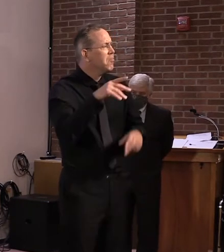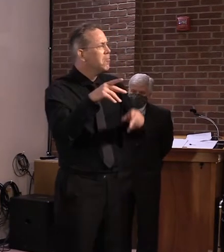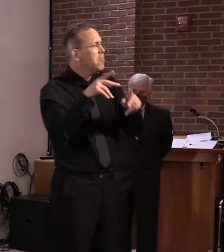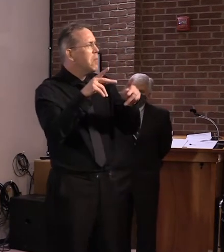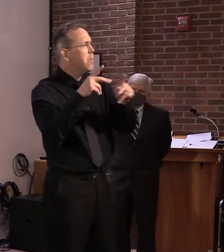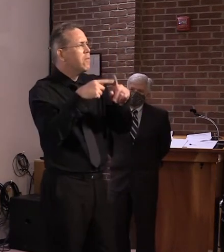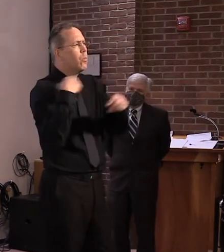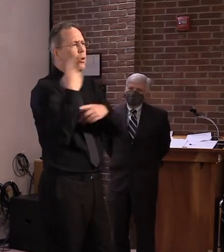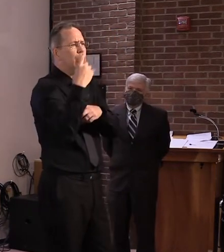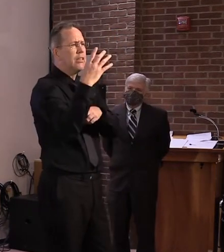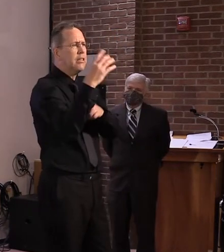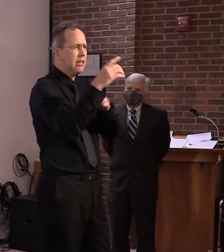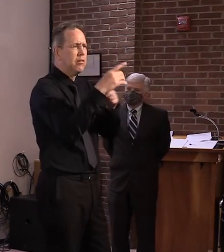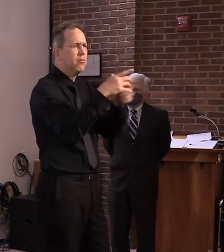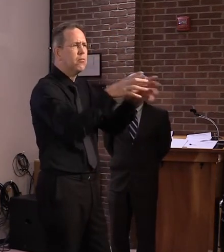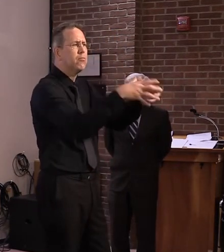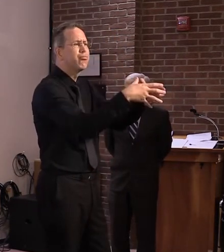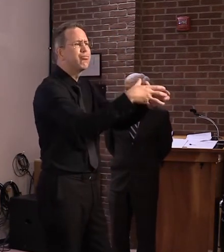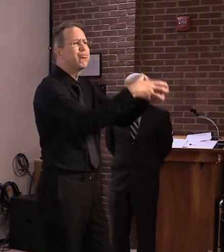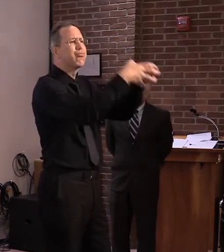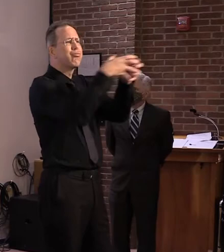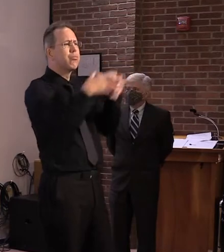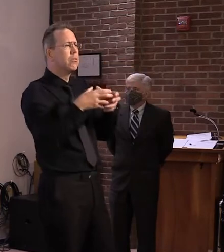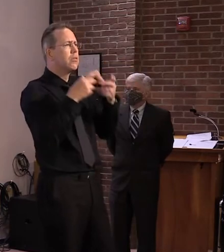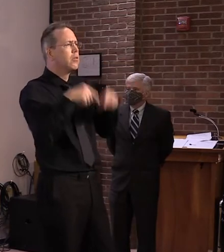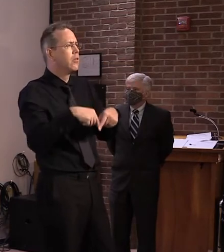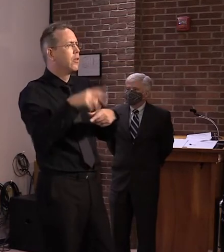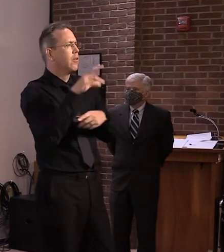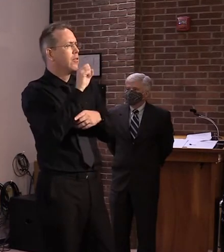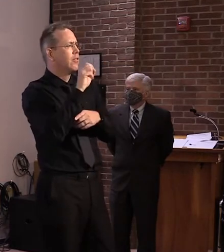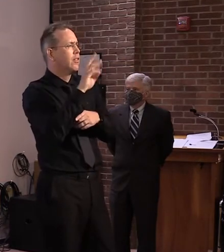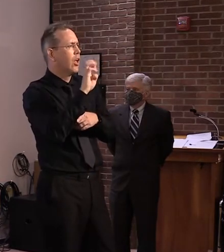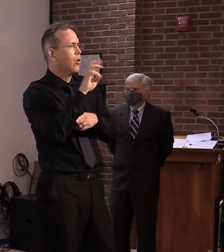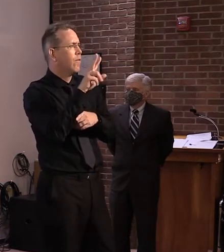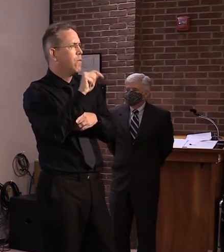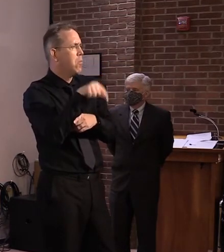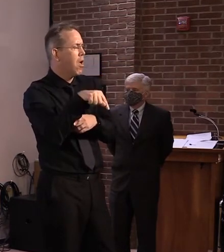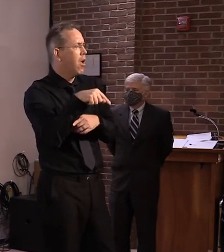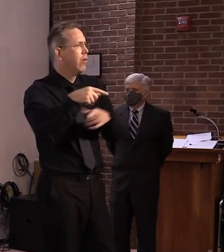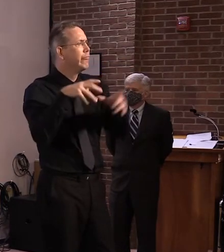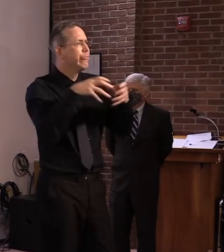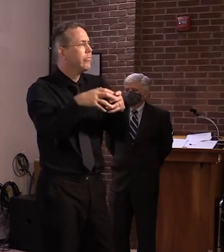local businesses protect themselves if not?